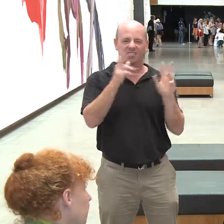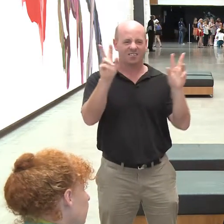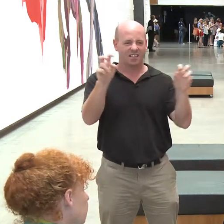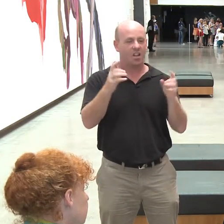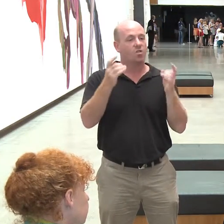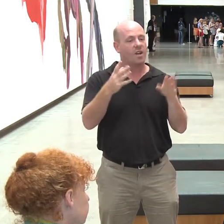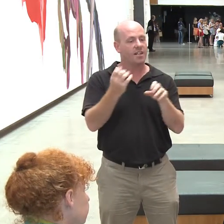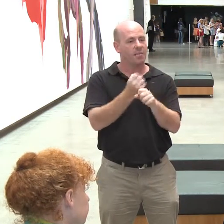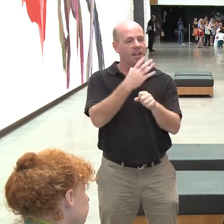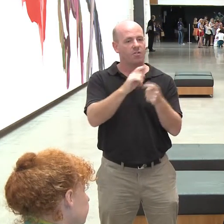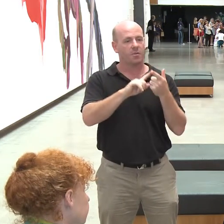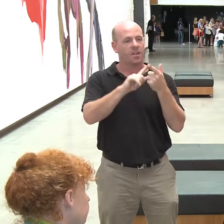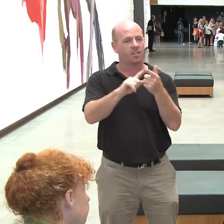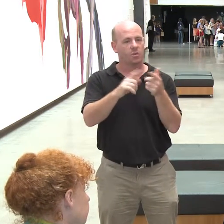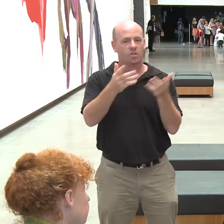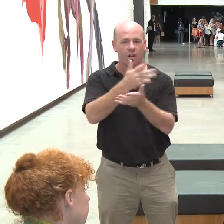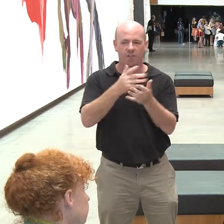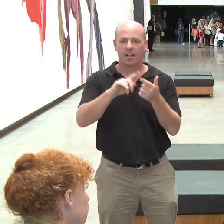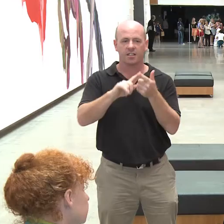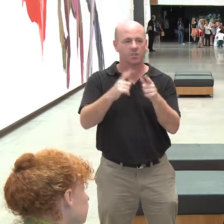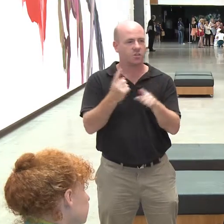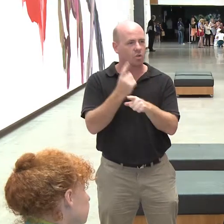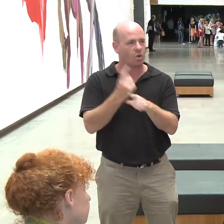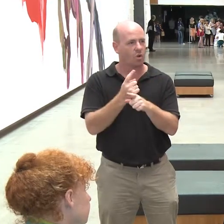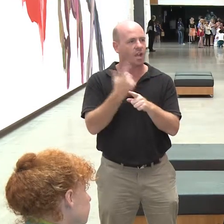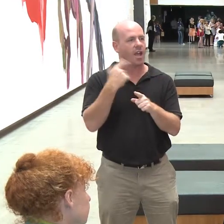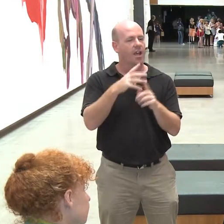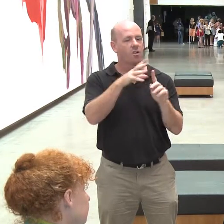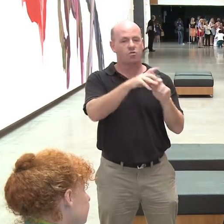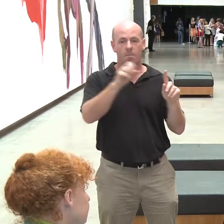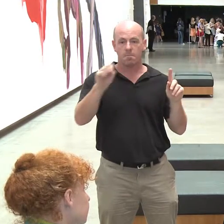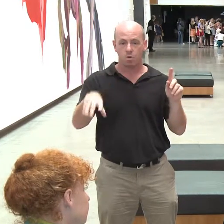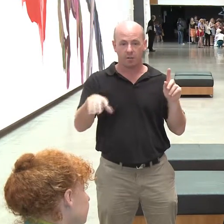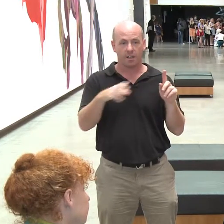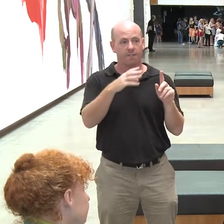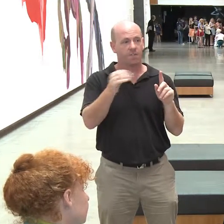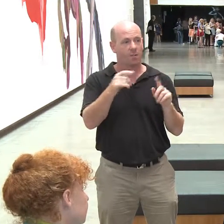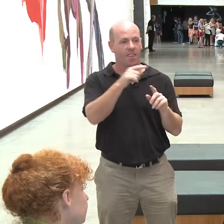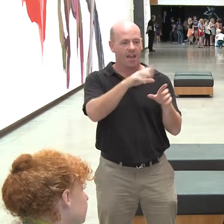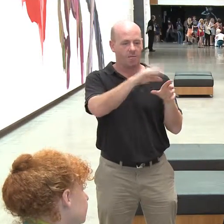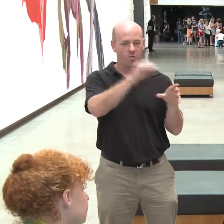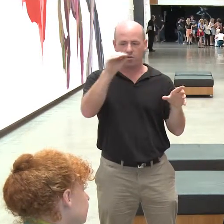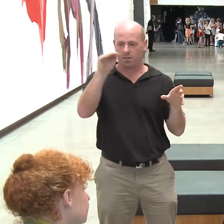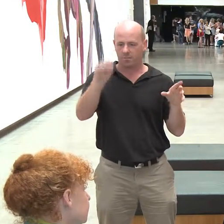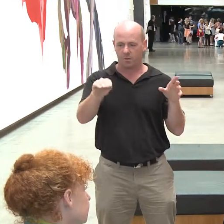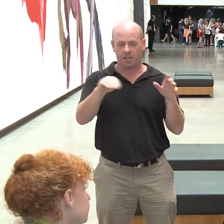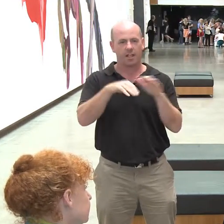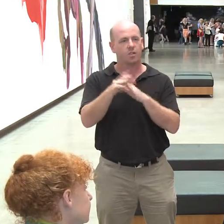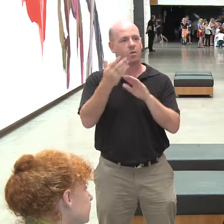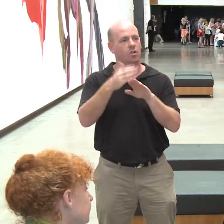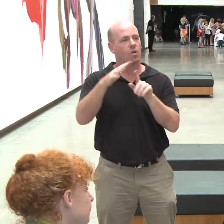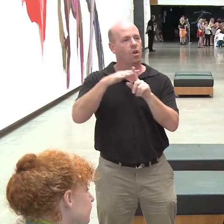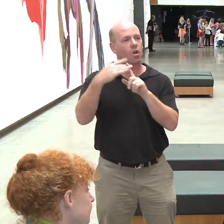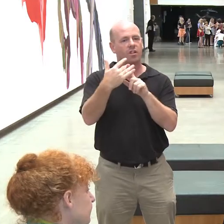our continuous conversation, continuous talk, and removing it from that and placing it in a new context or a